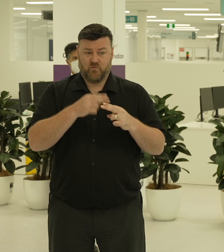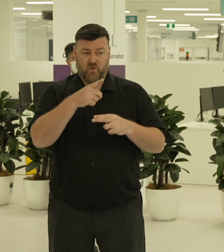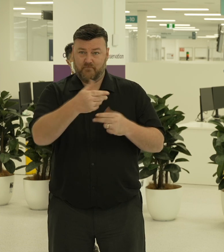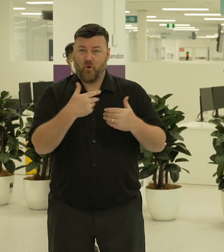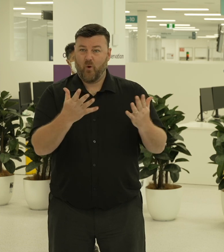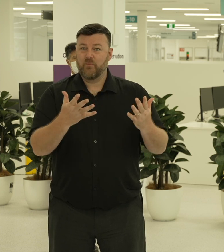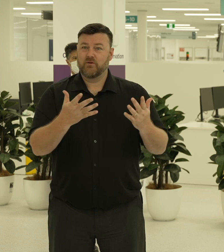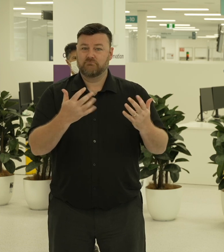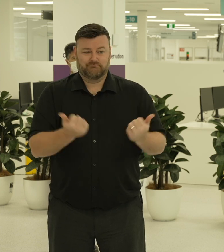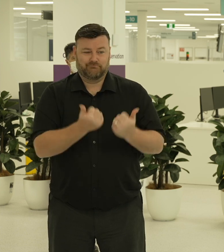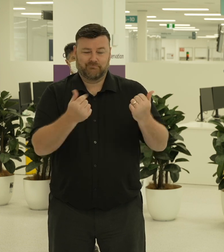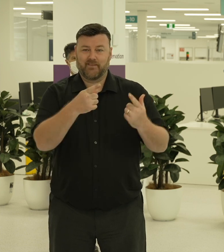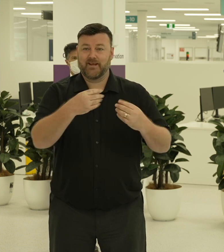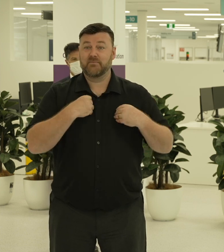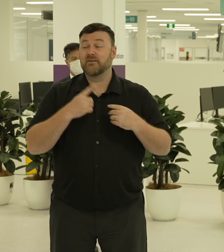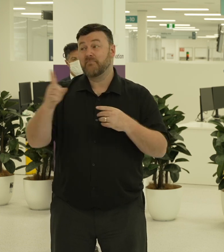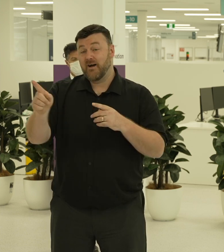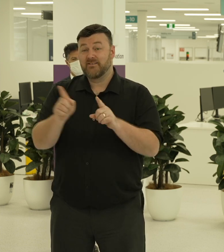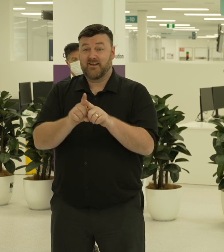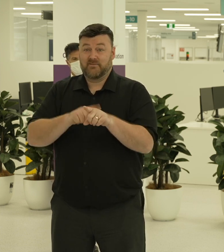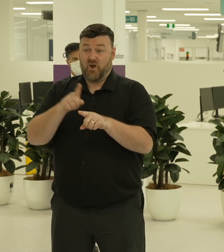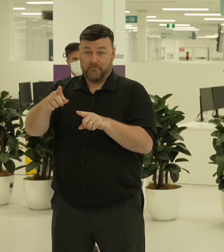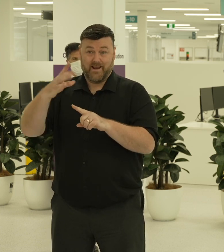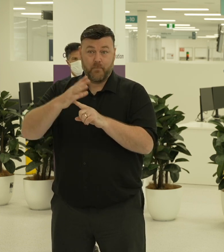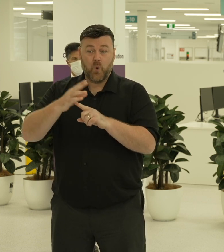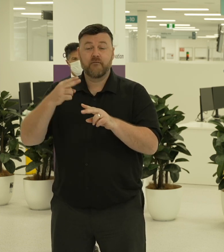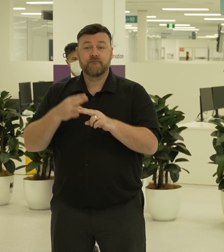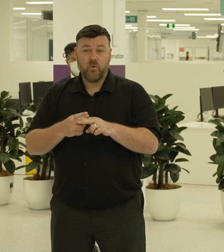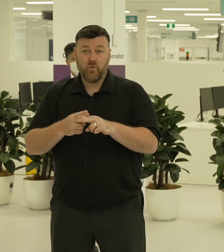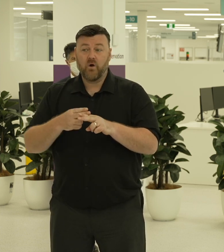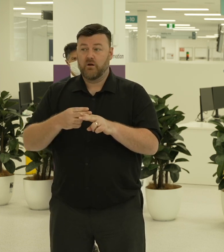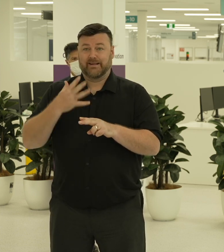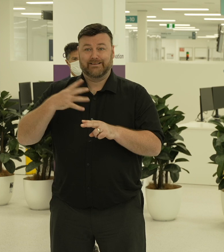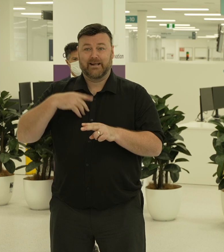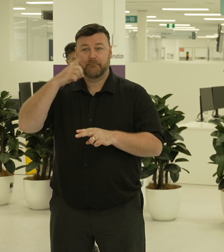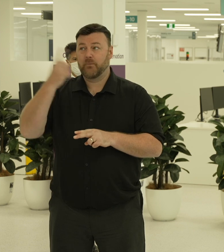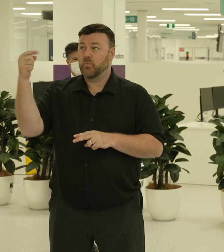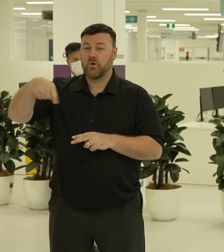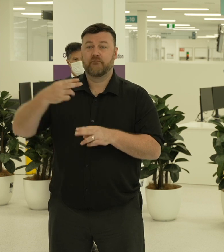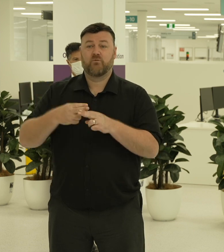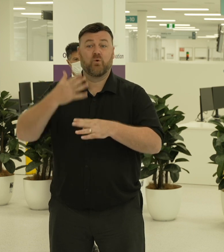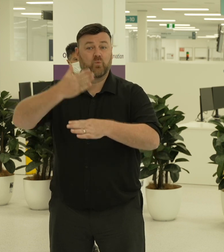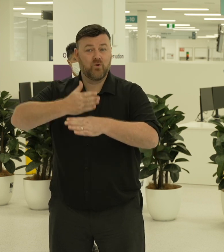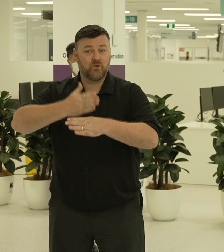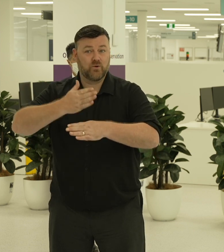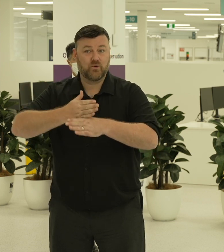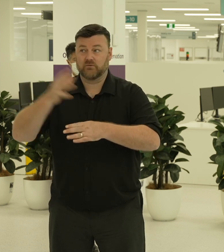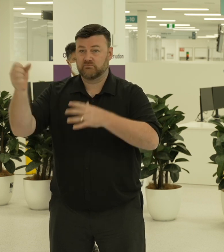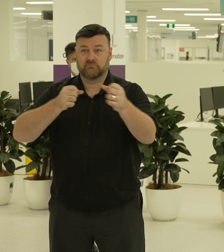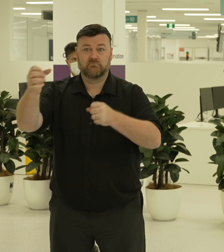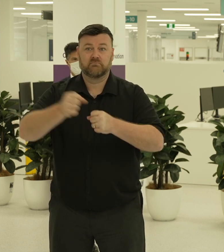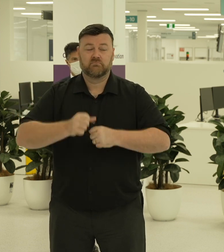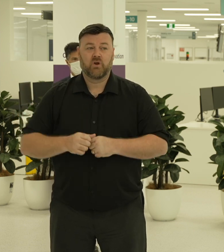it's also important for labour shortages. The biggest challenge, what's very pleasing, and I feel for the Prime